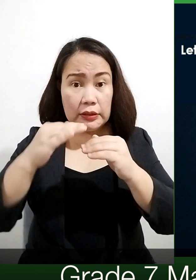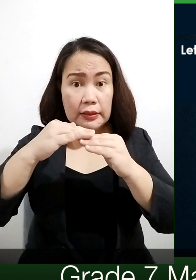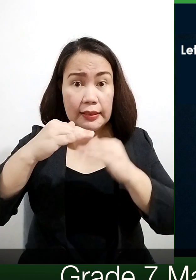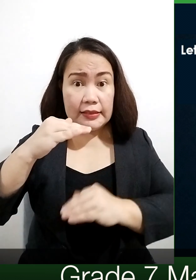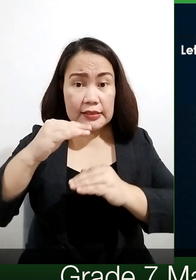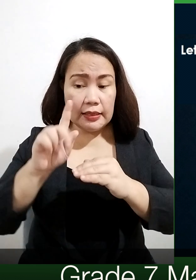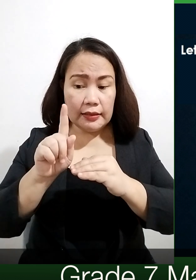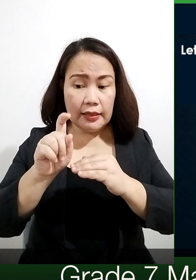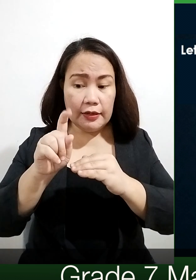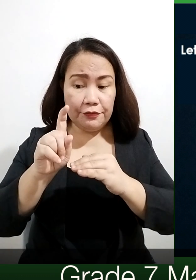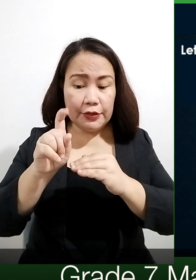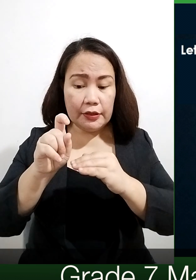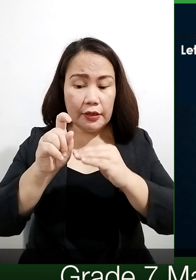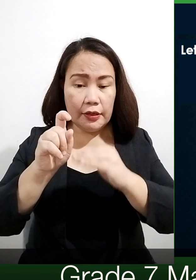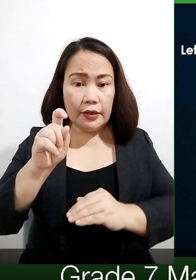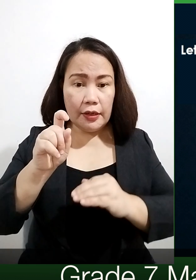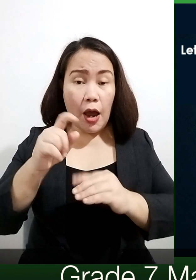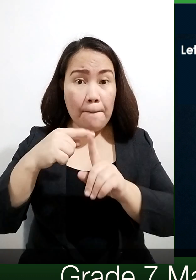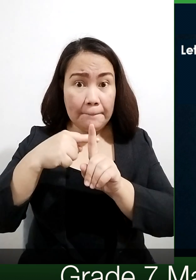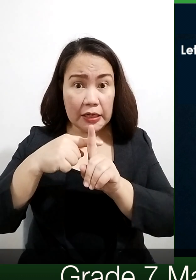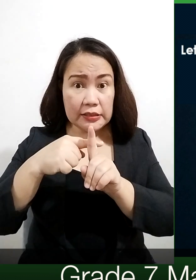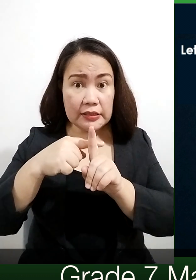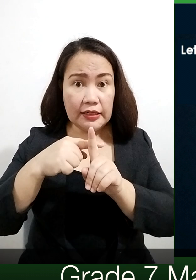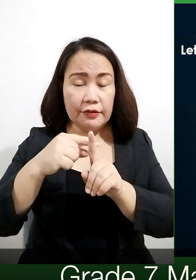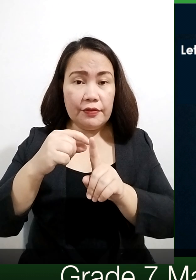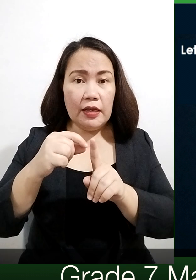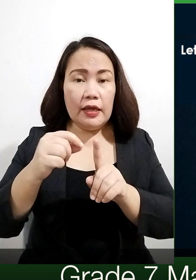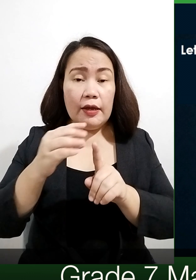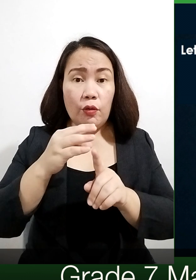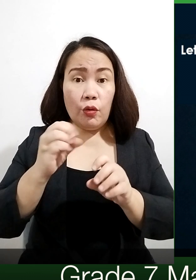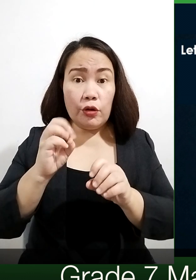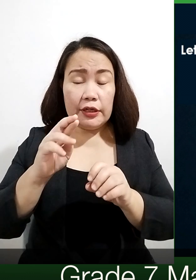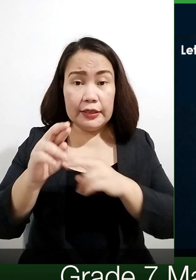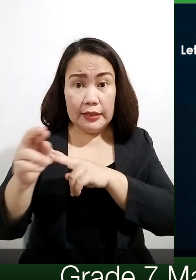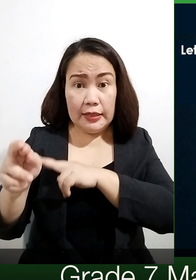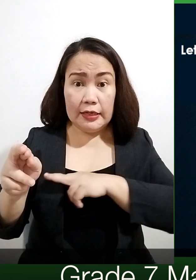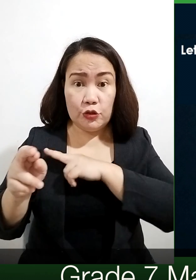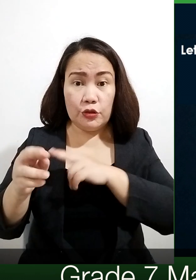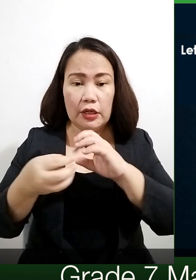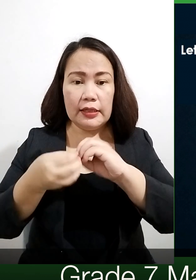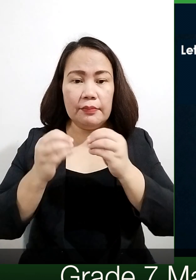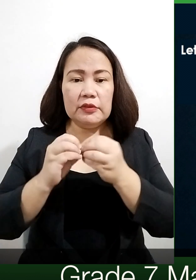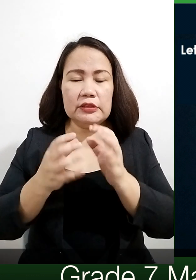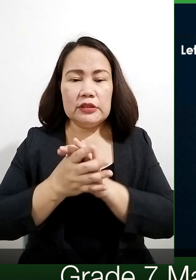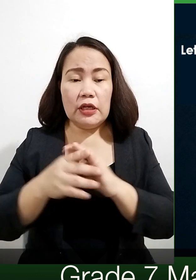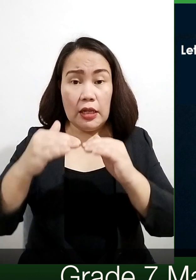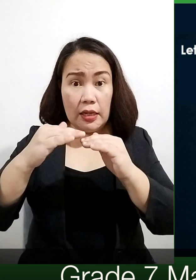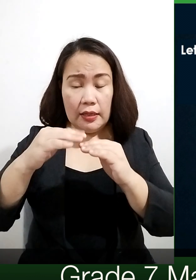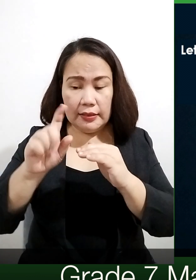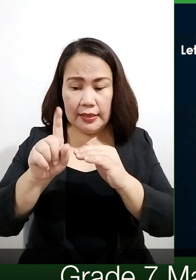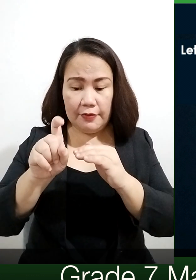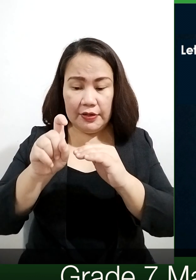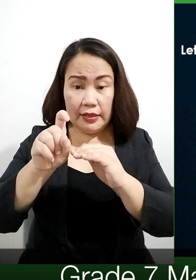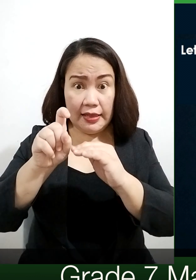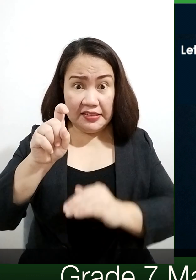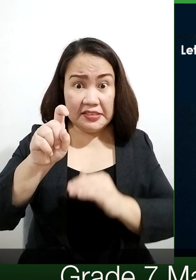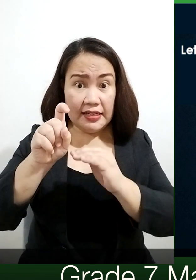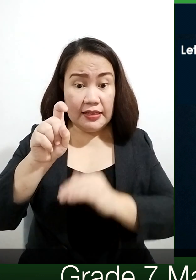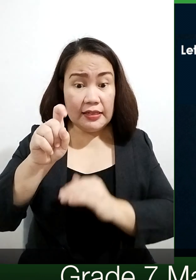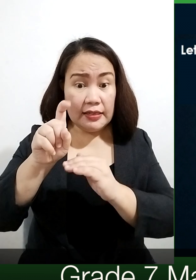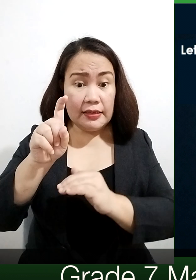counting numbers, this is also positive or natural number. So, counting numbers, so from 1 less than 11,